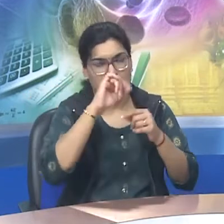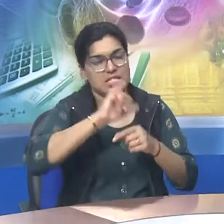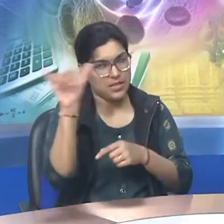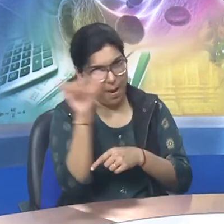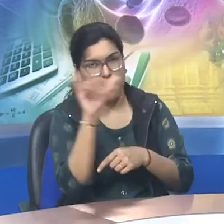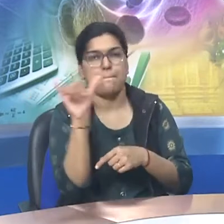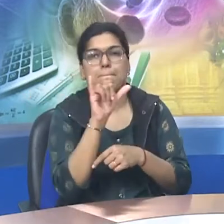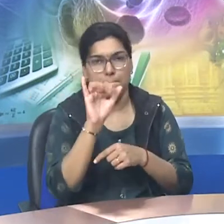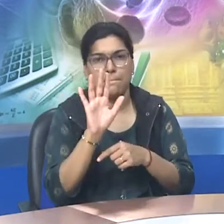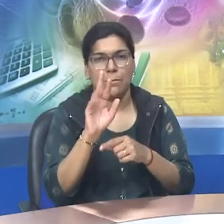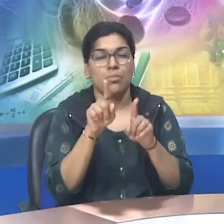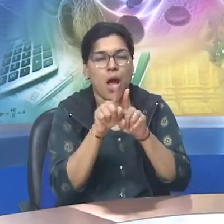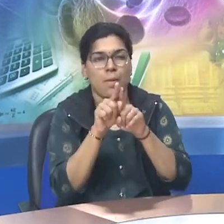ASS is also used for